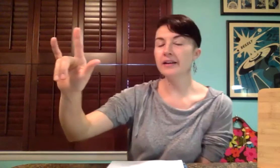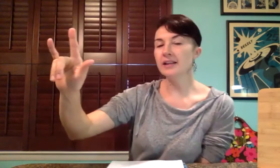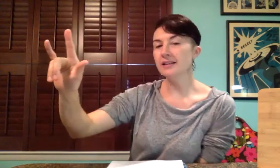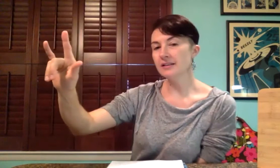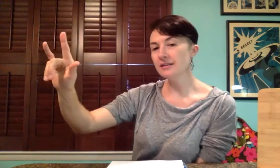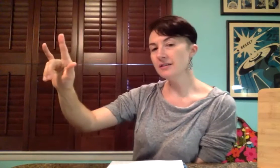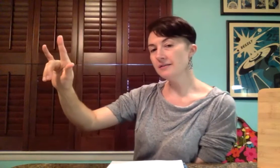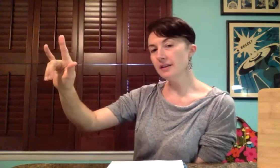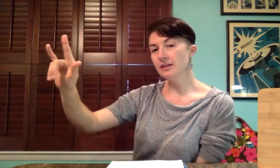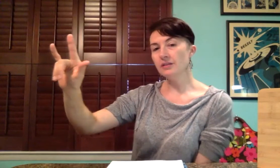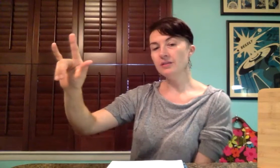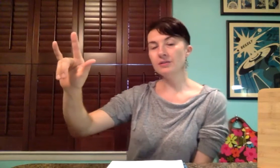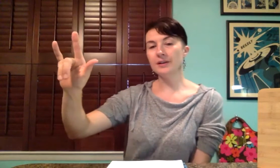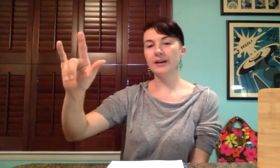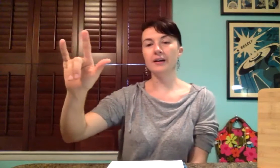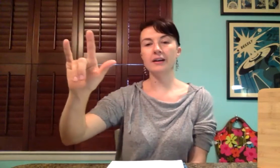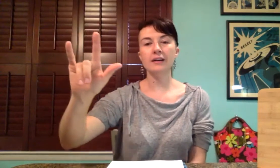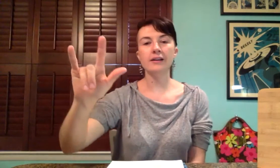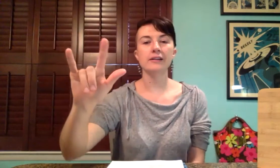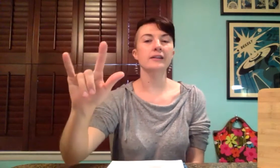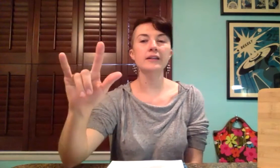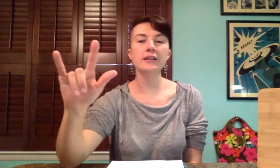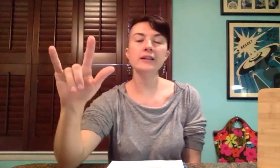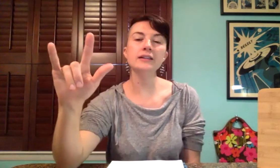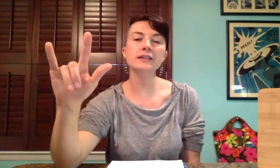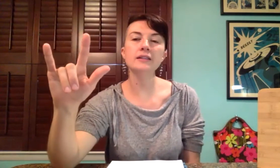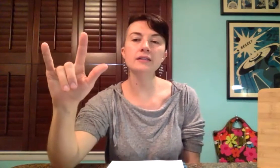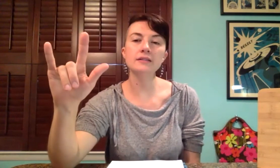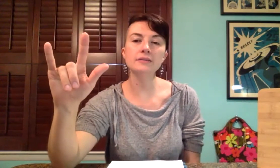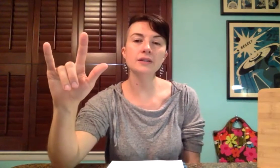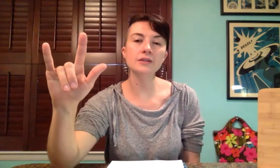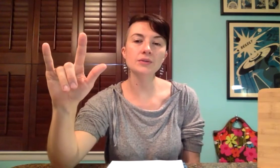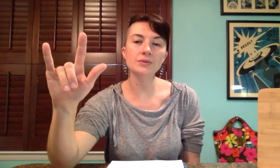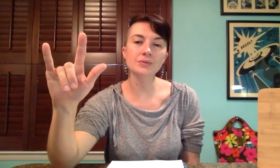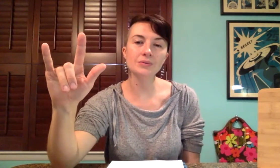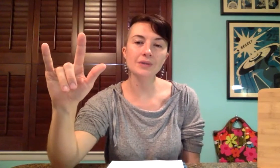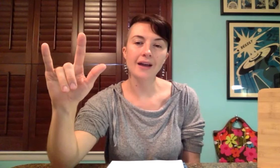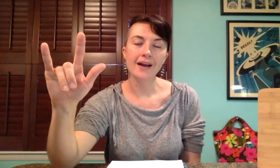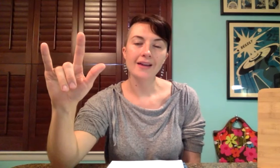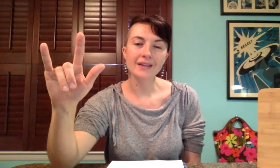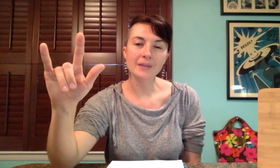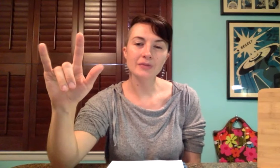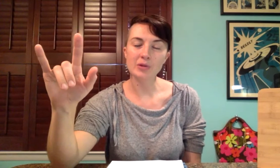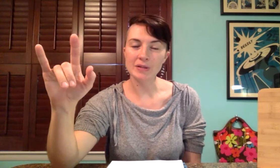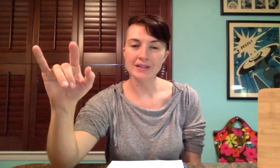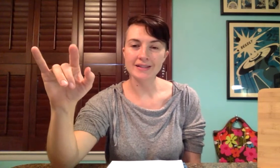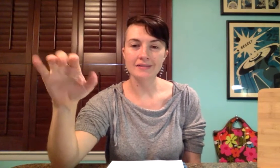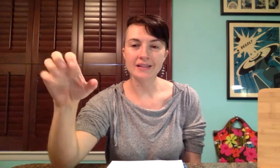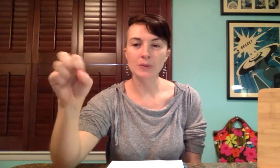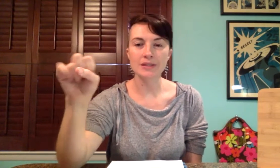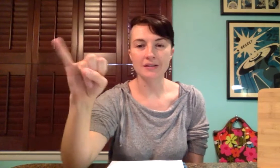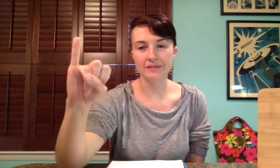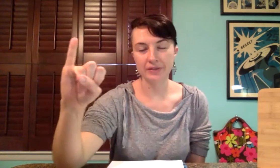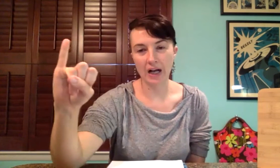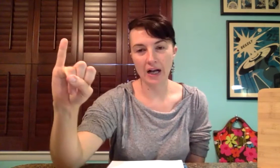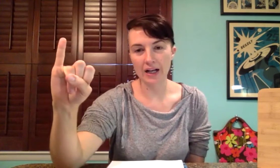I love you, I love you. That comes from the American Sign Language letters for